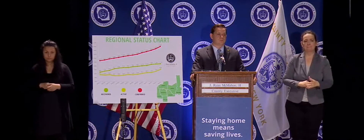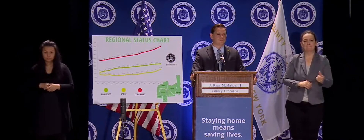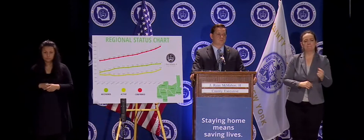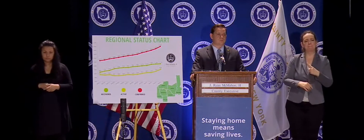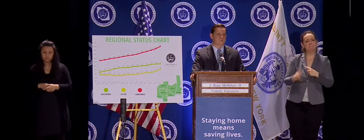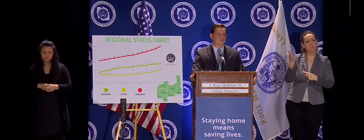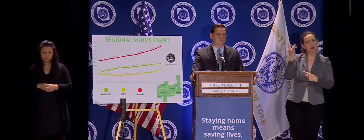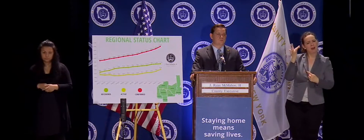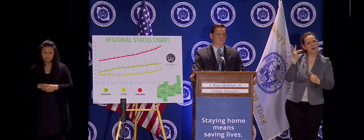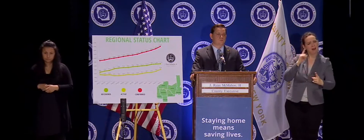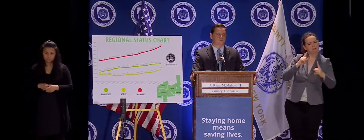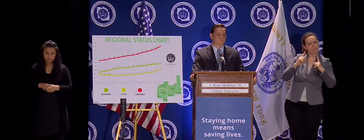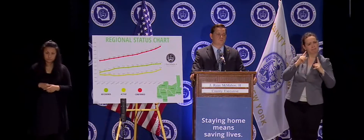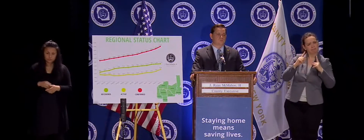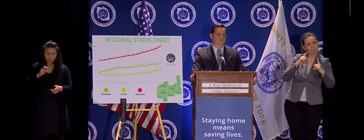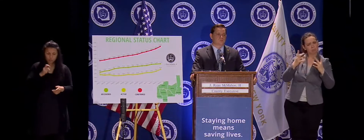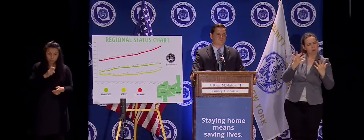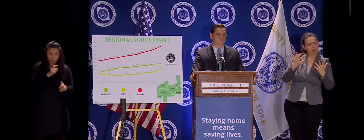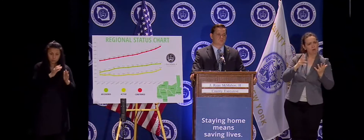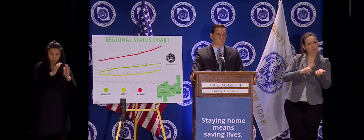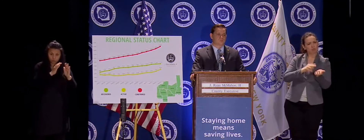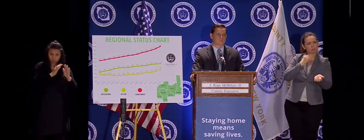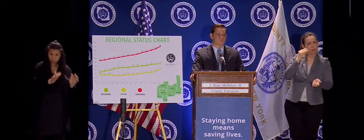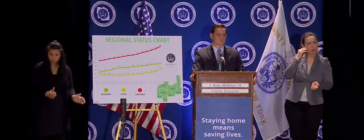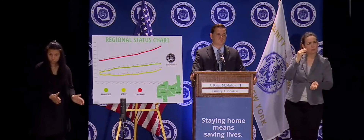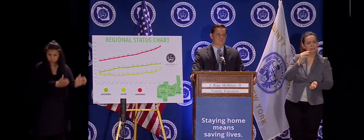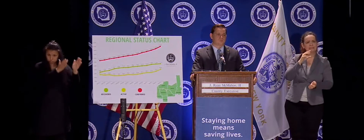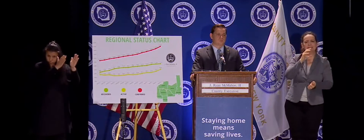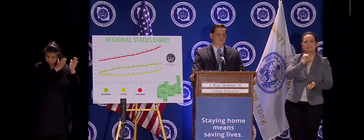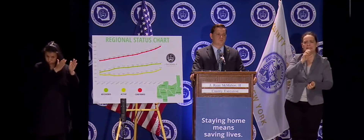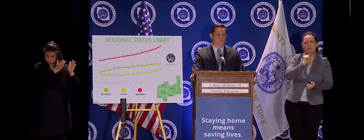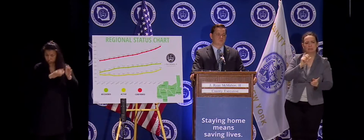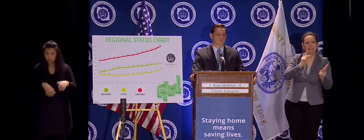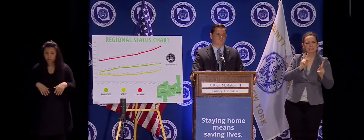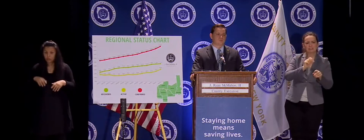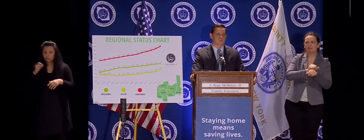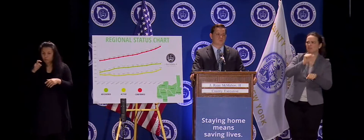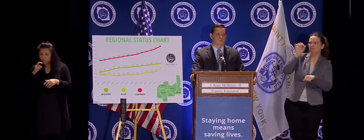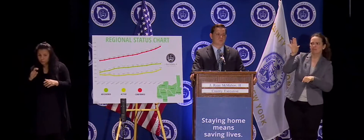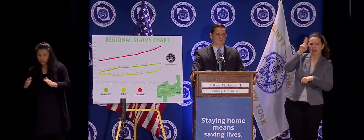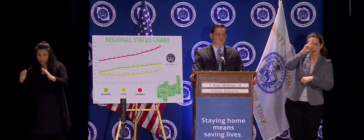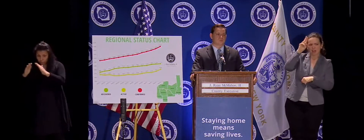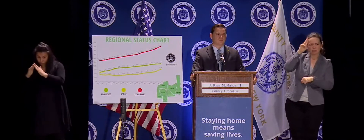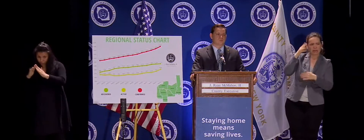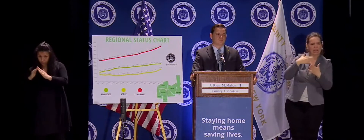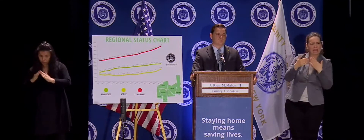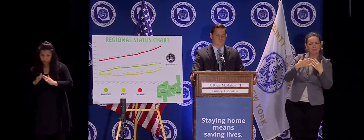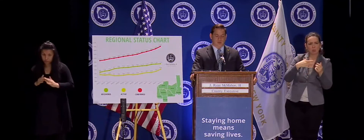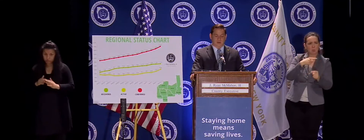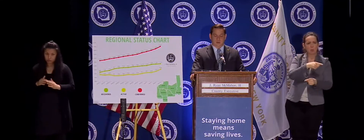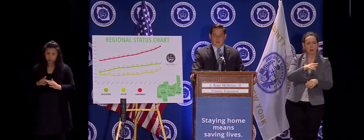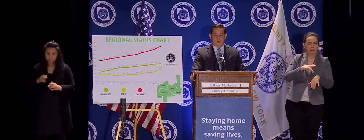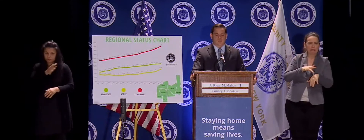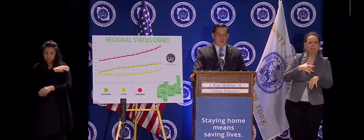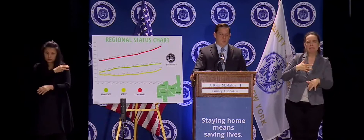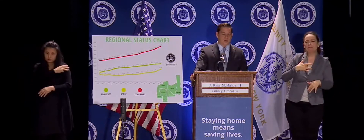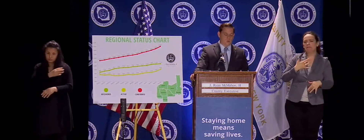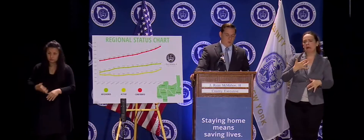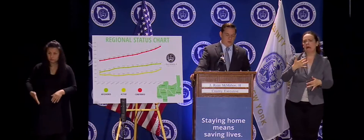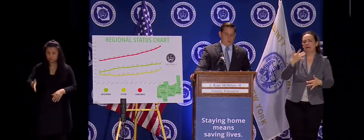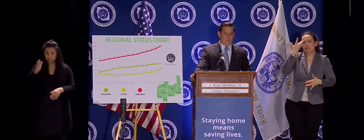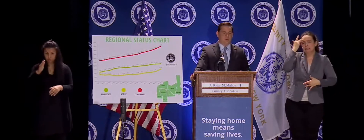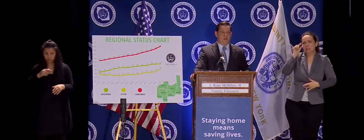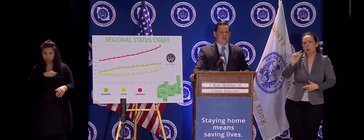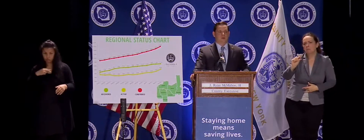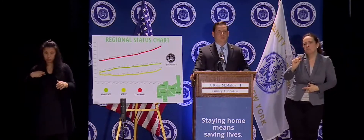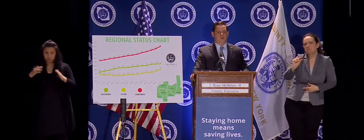sending patients to the hospital regardless of the severity of their symptoms? Because hospitalization's also one of those. So